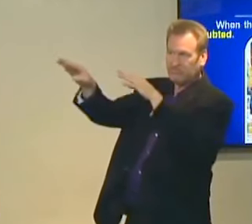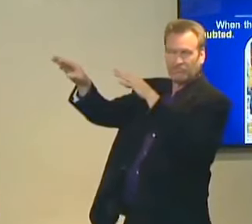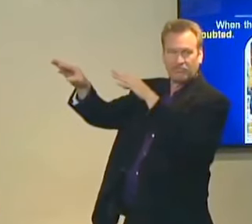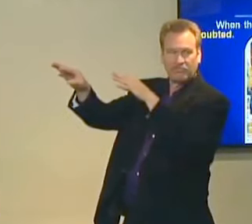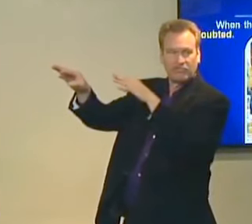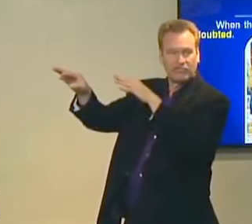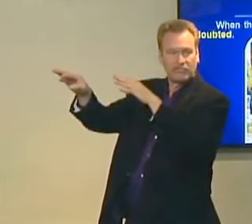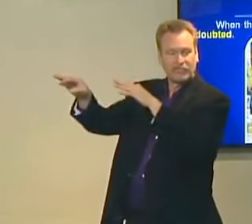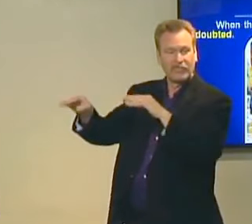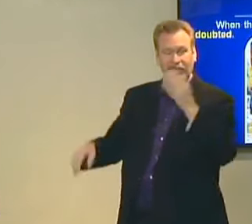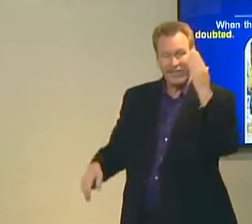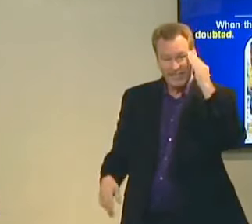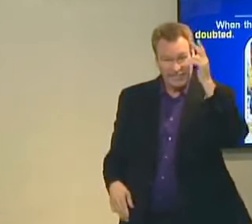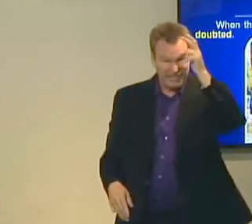All will turn to Jesus.